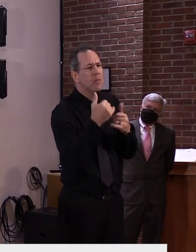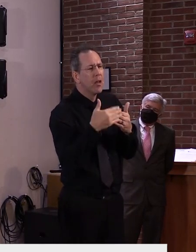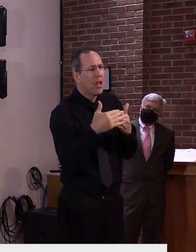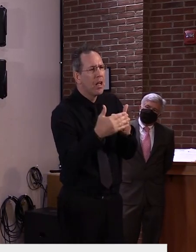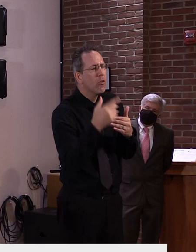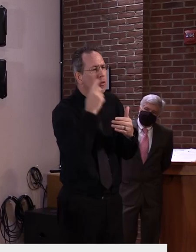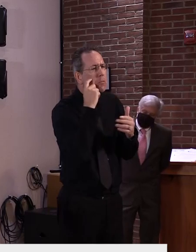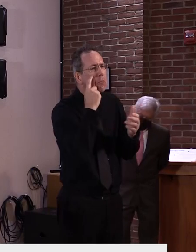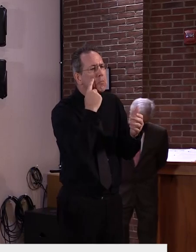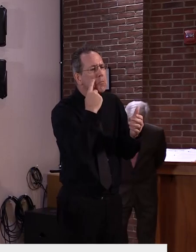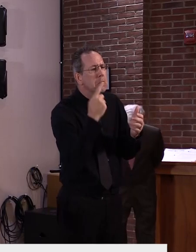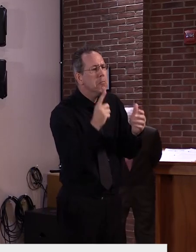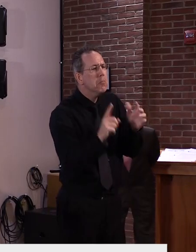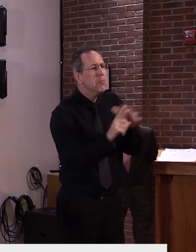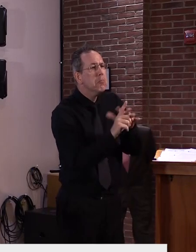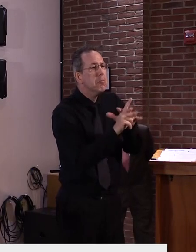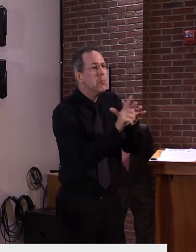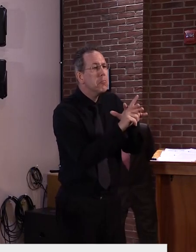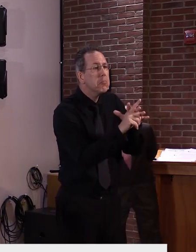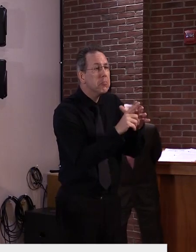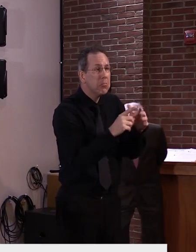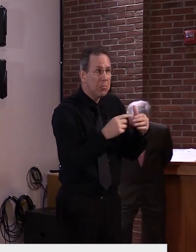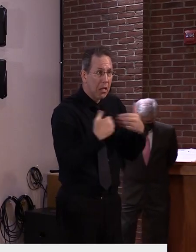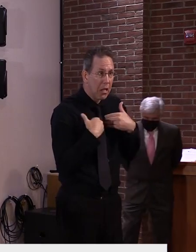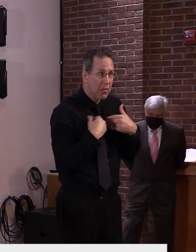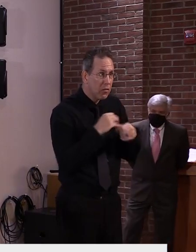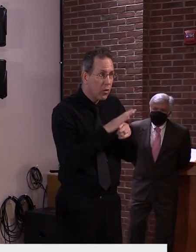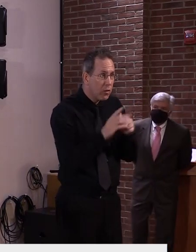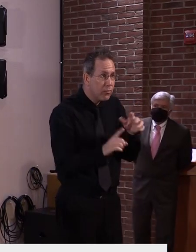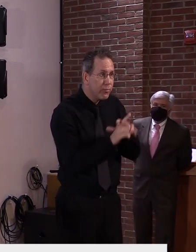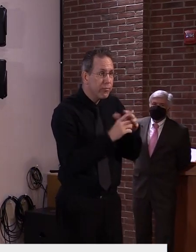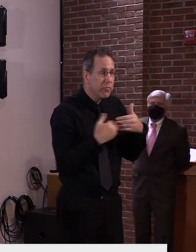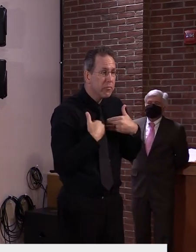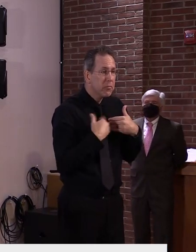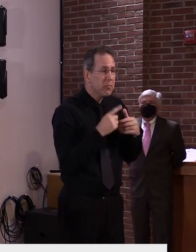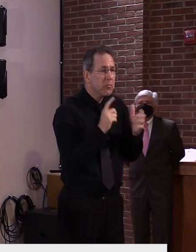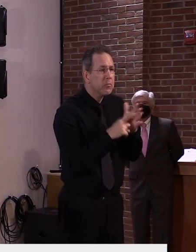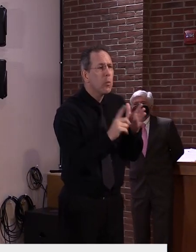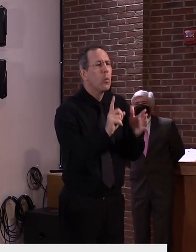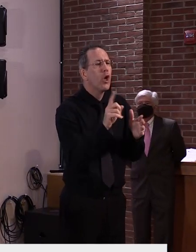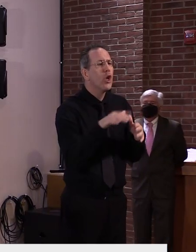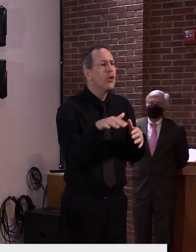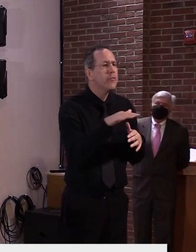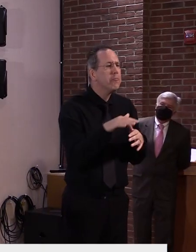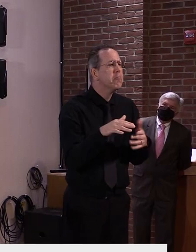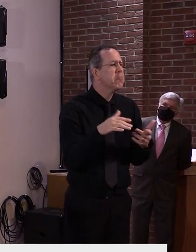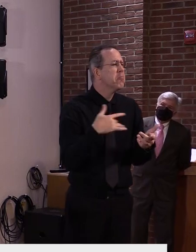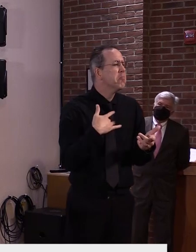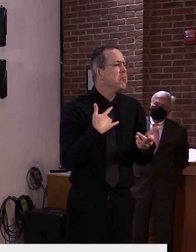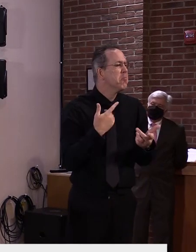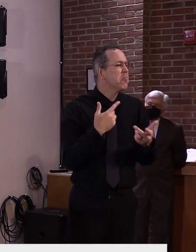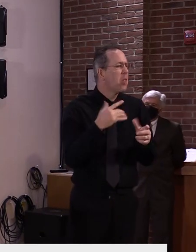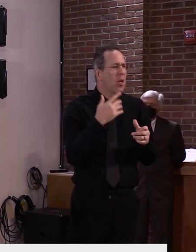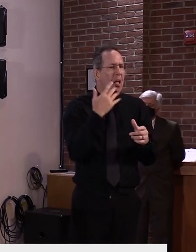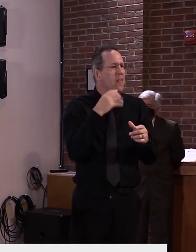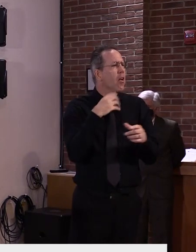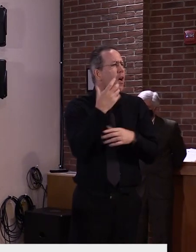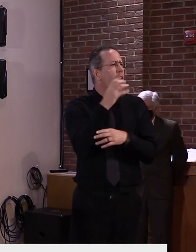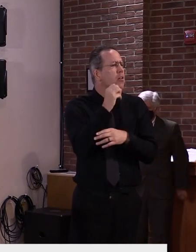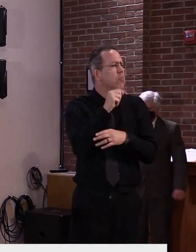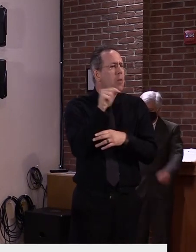in deaths in some of the states that have had a lot of disease activity, because we know